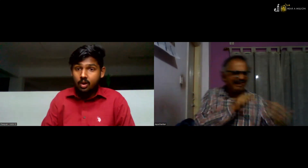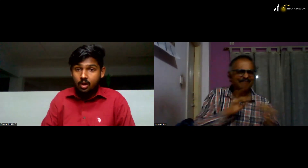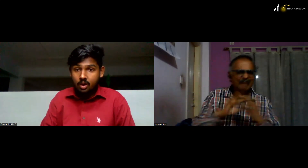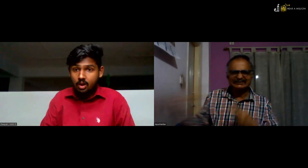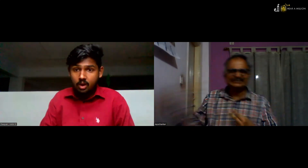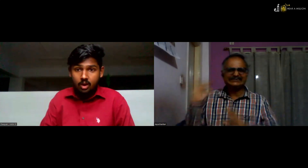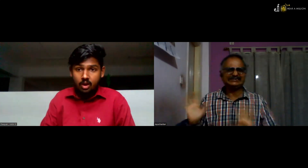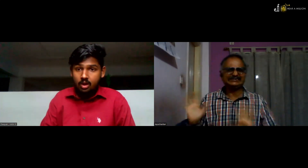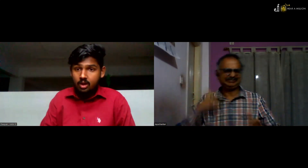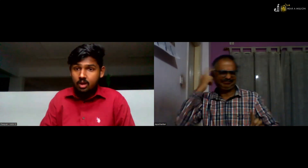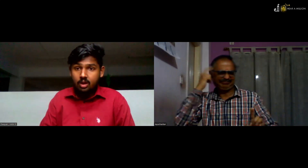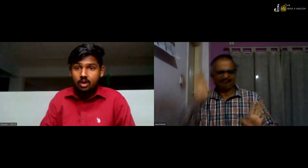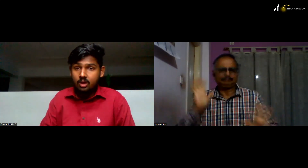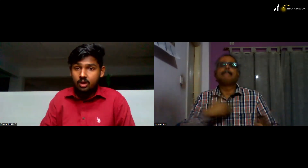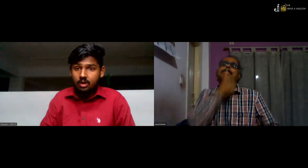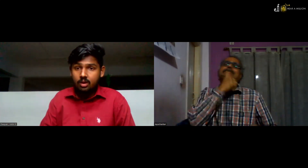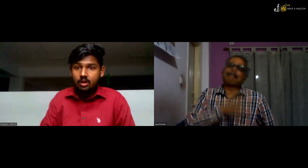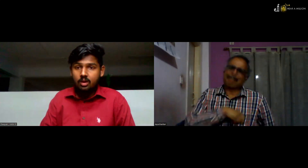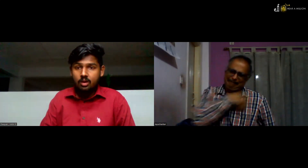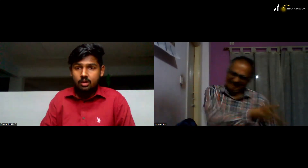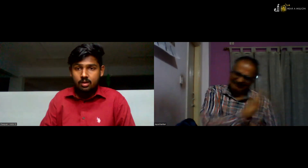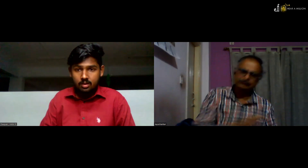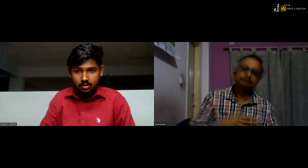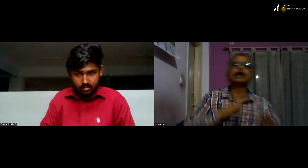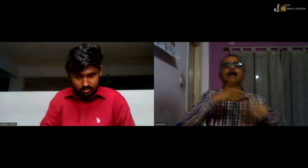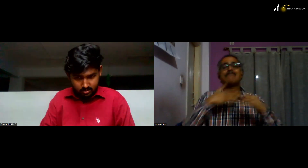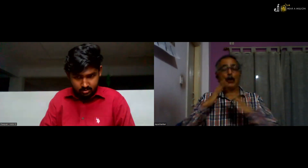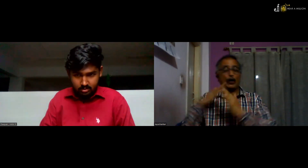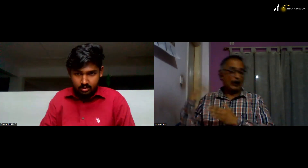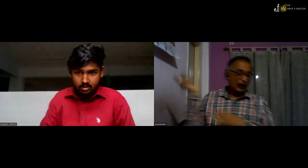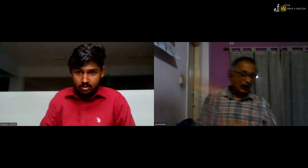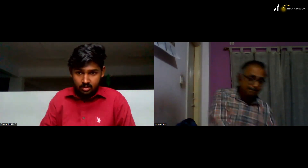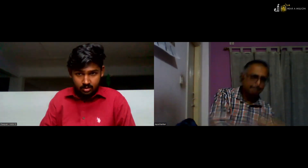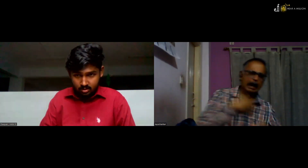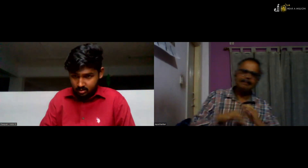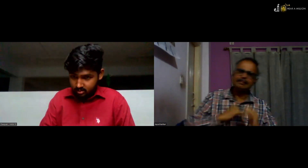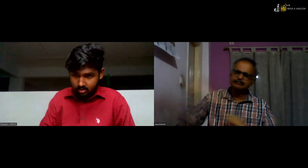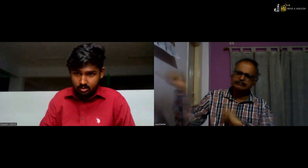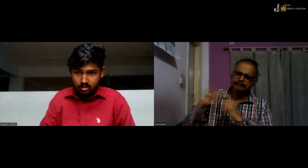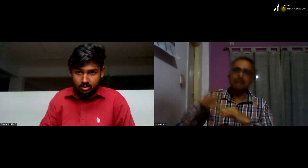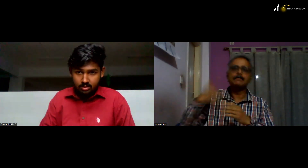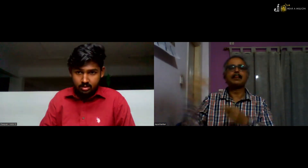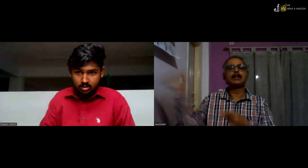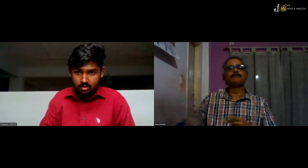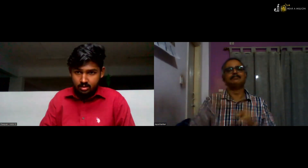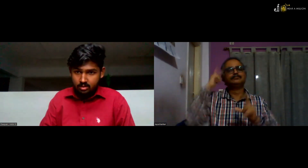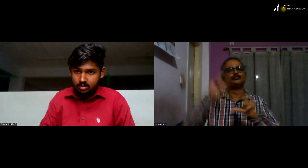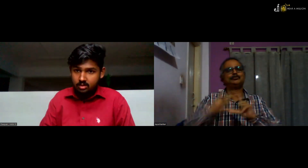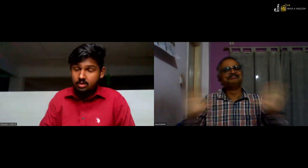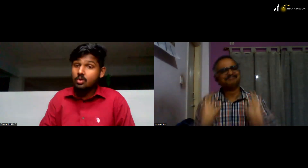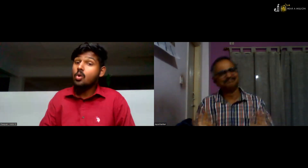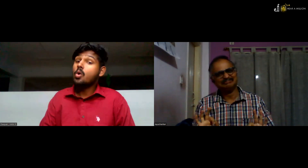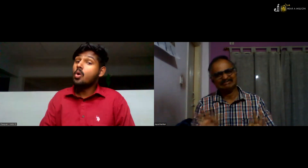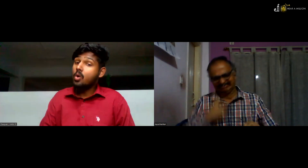like in the restaurants or something. So we had bit of arguments as well. So I used to pay them that, okay, you can take some